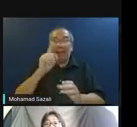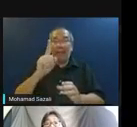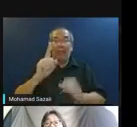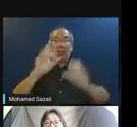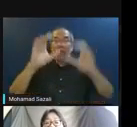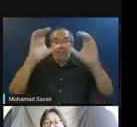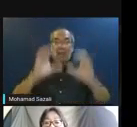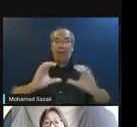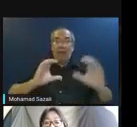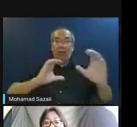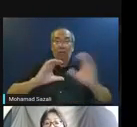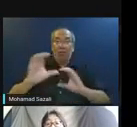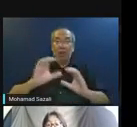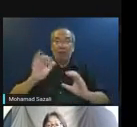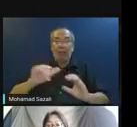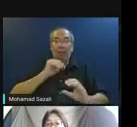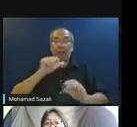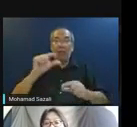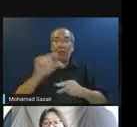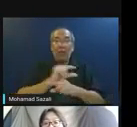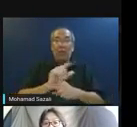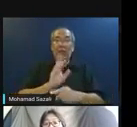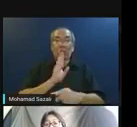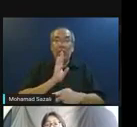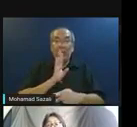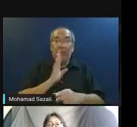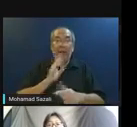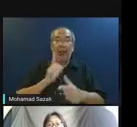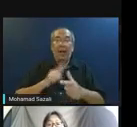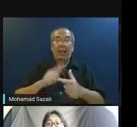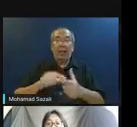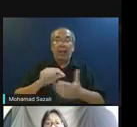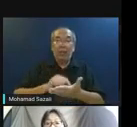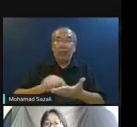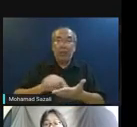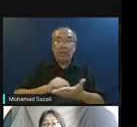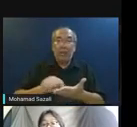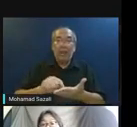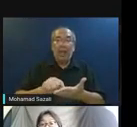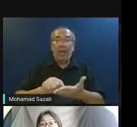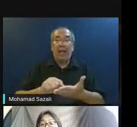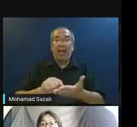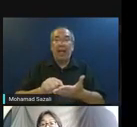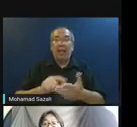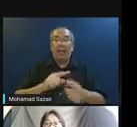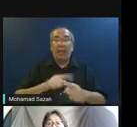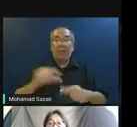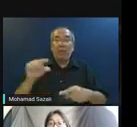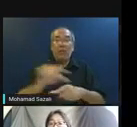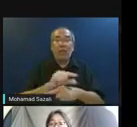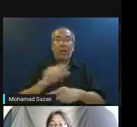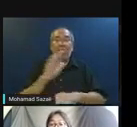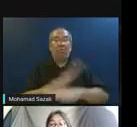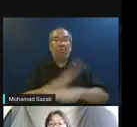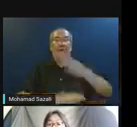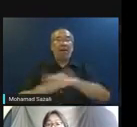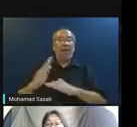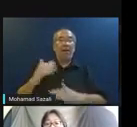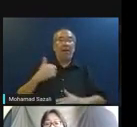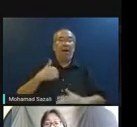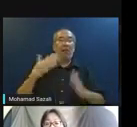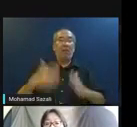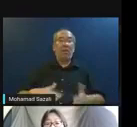sorry, let me go through the definition first. So it's like the definition for language is basically, if you